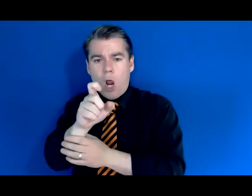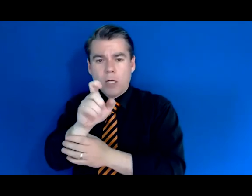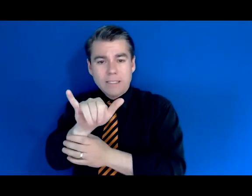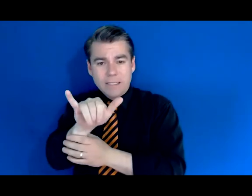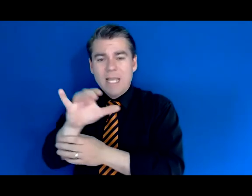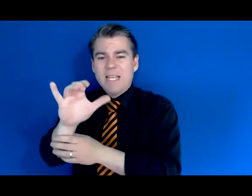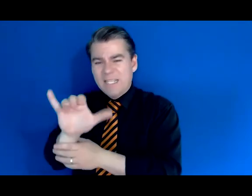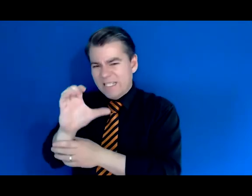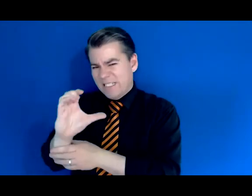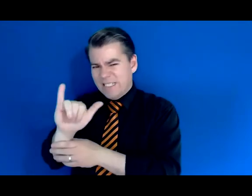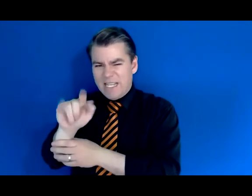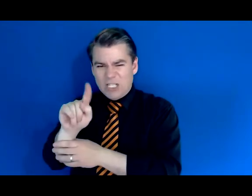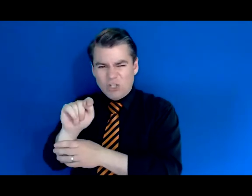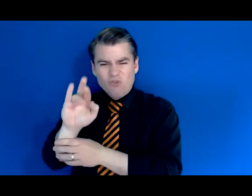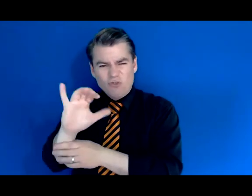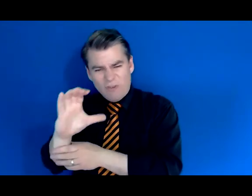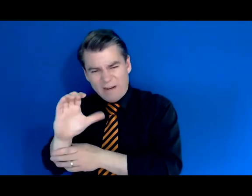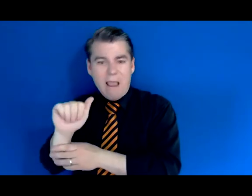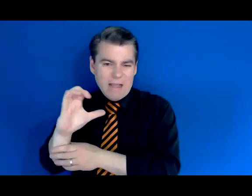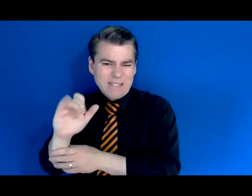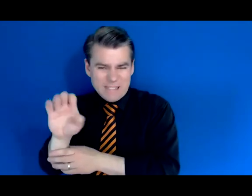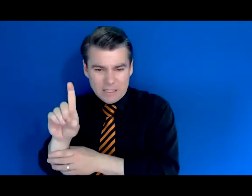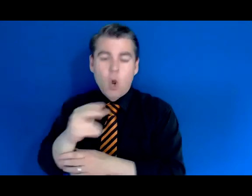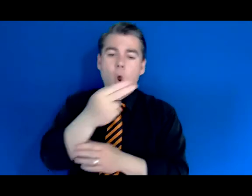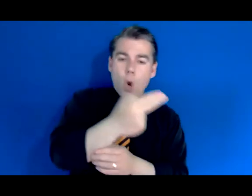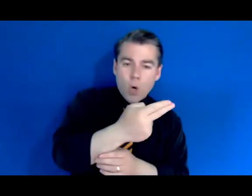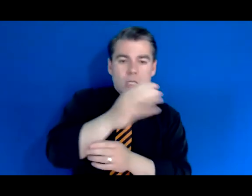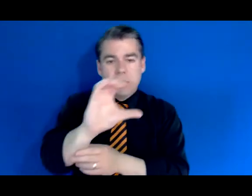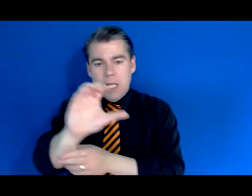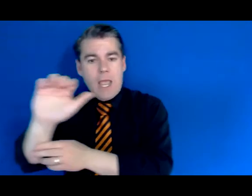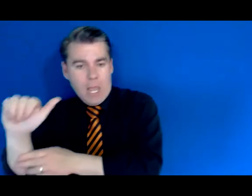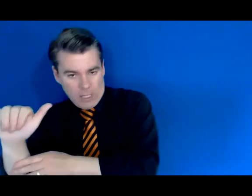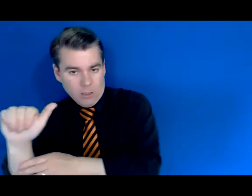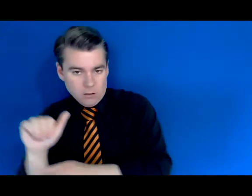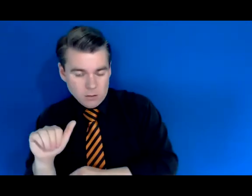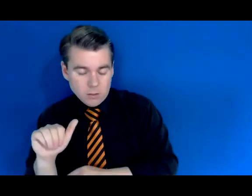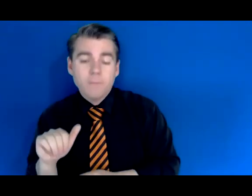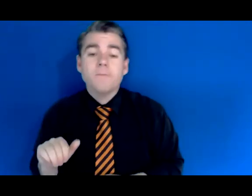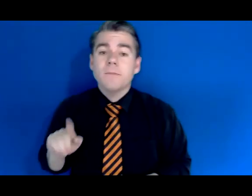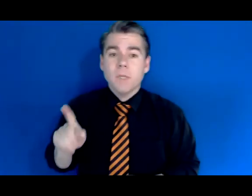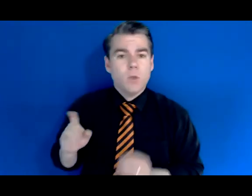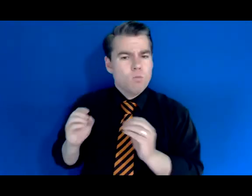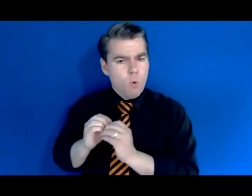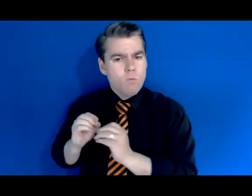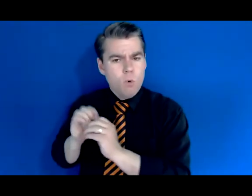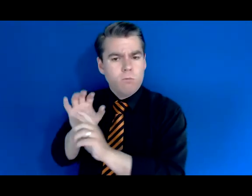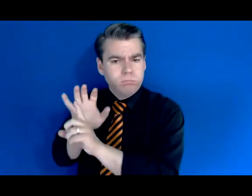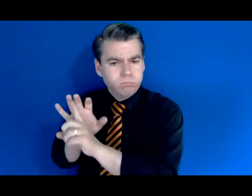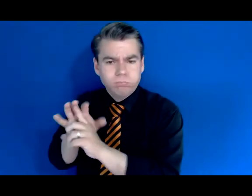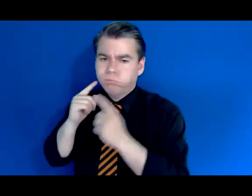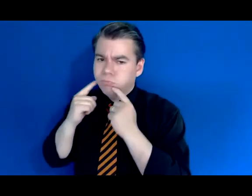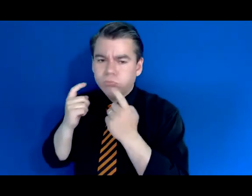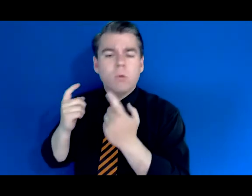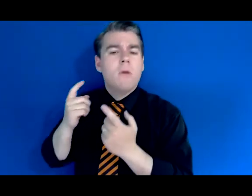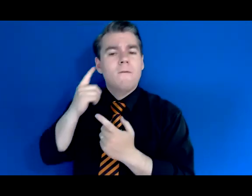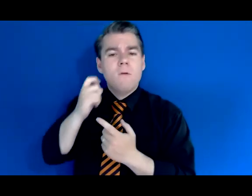acid, or they abbreviate that HCA. And it's gaining a reputation for assisting weight loss through